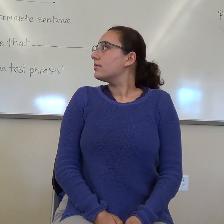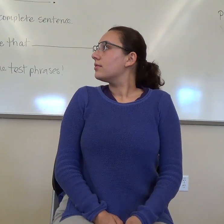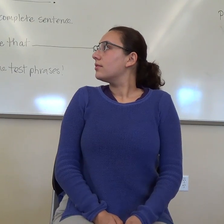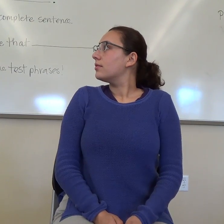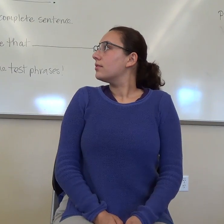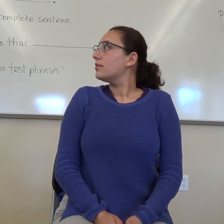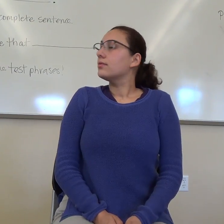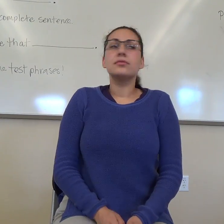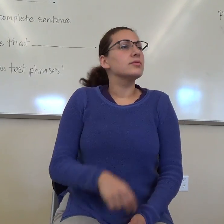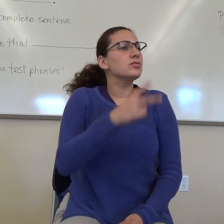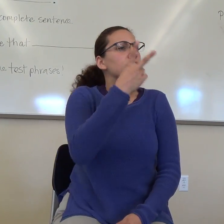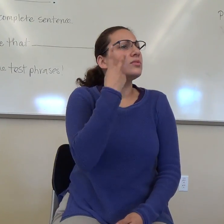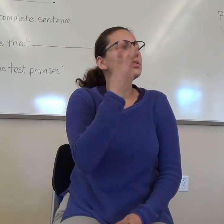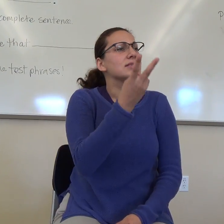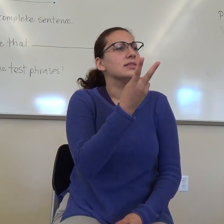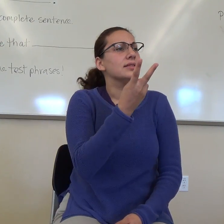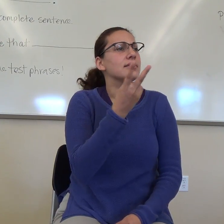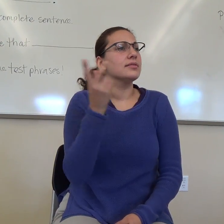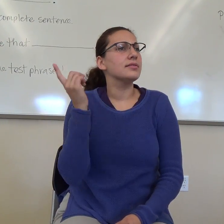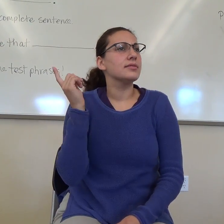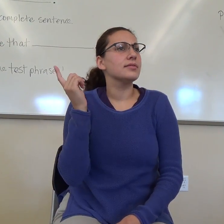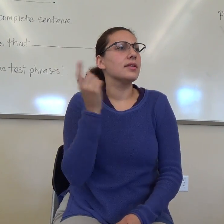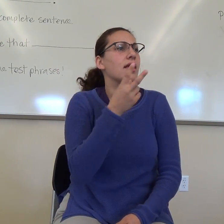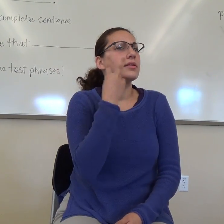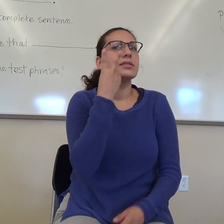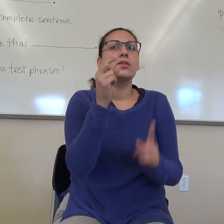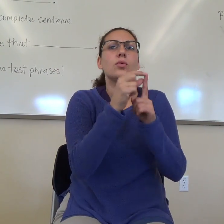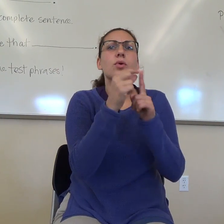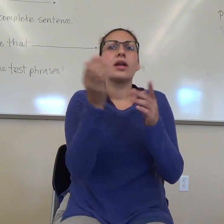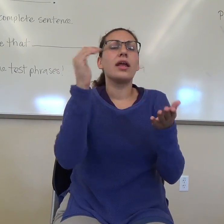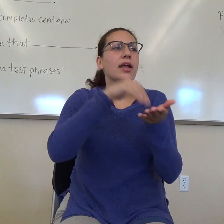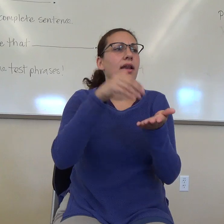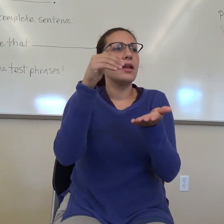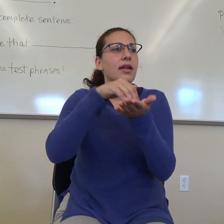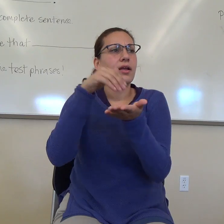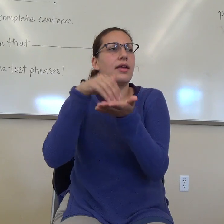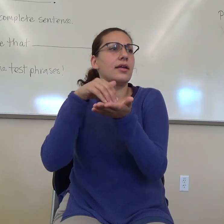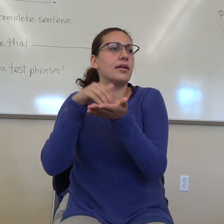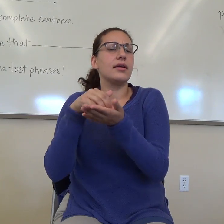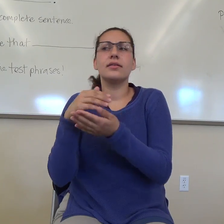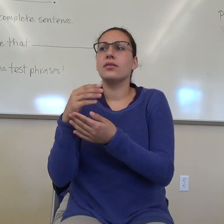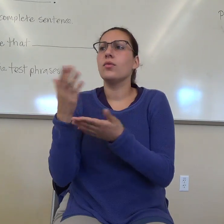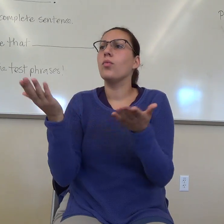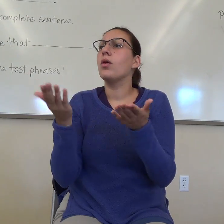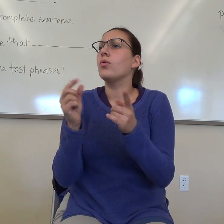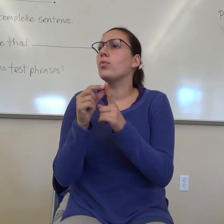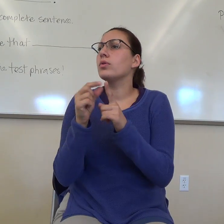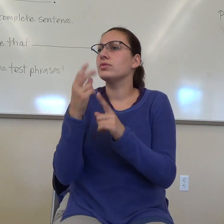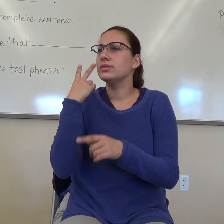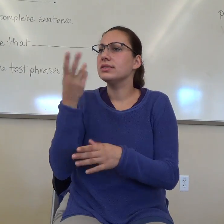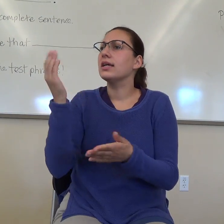What do you see repeated or referred to here? I'm going to just use,